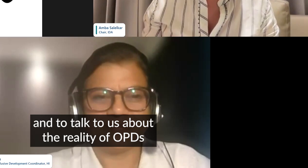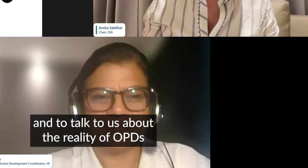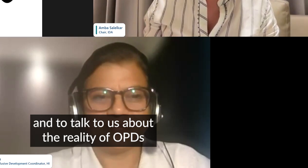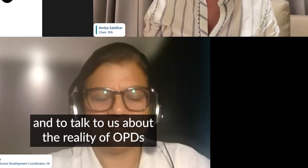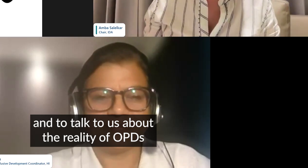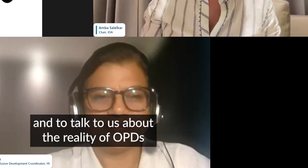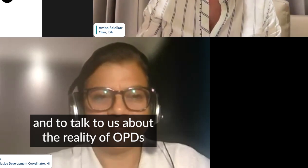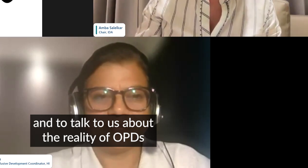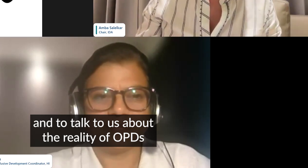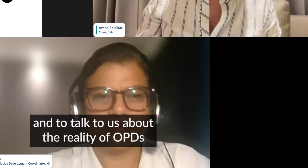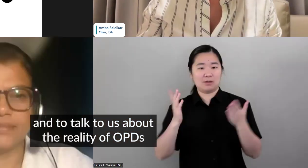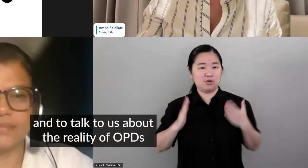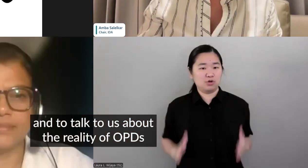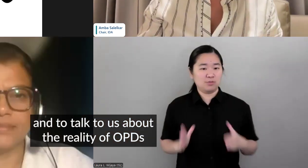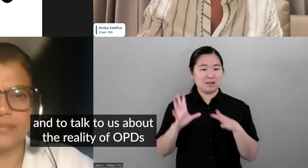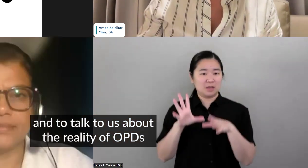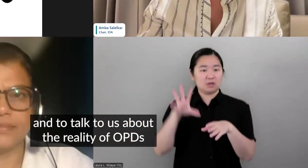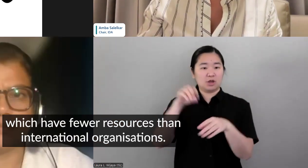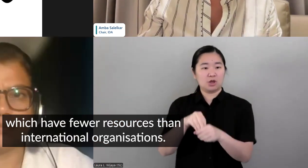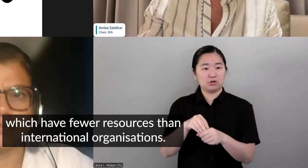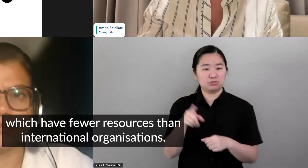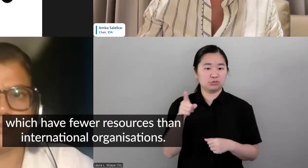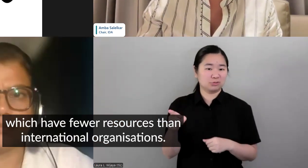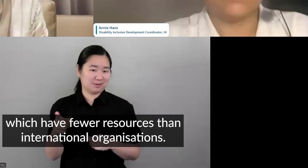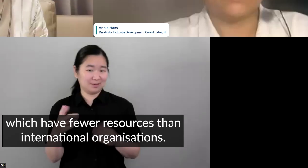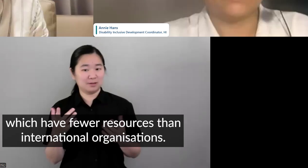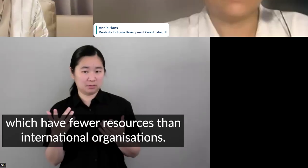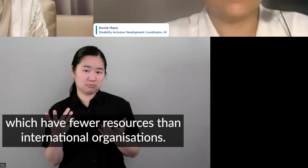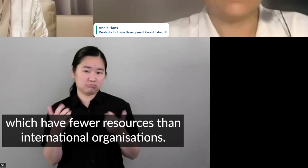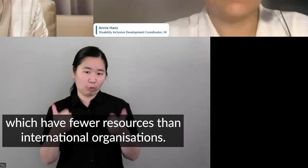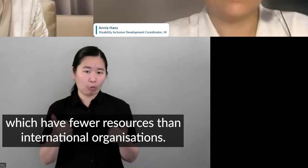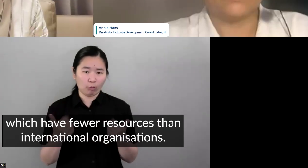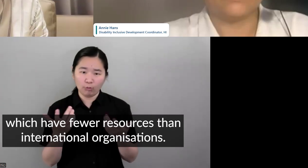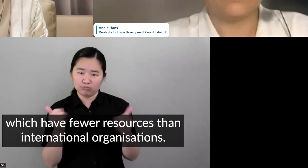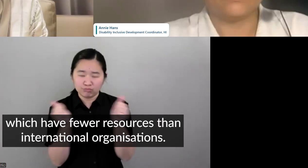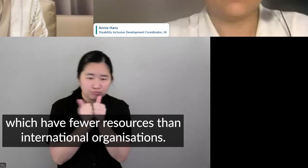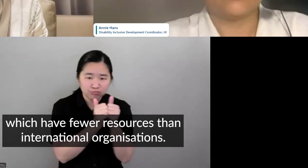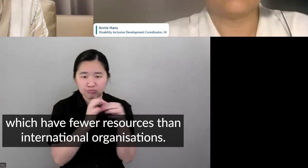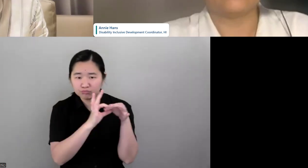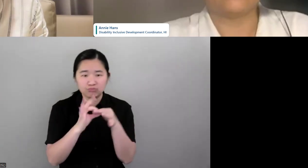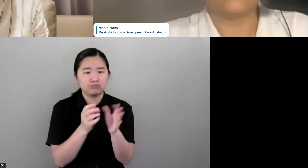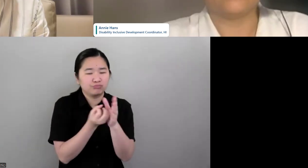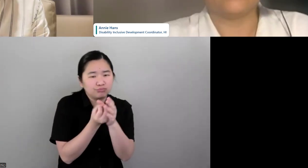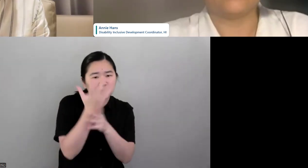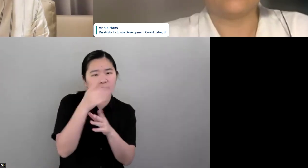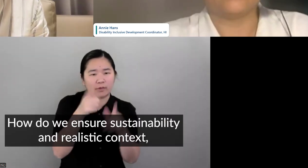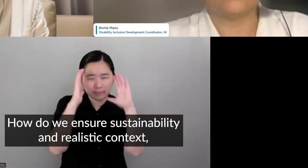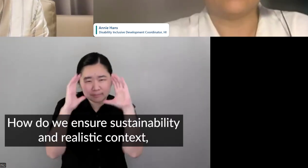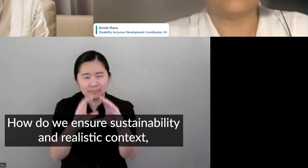talk to us about the reality of OPDs, which have fewer resources than international organizations. How do